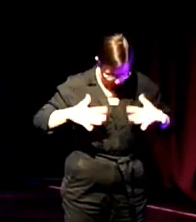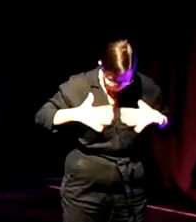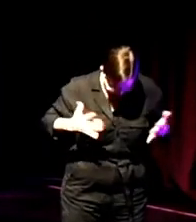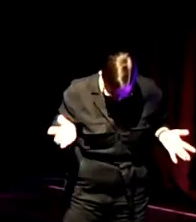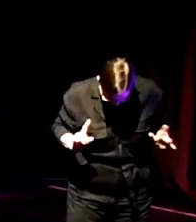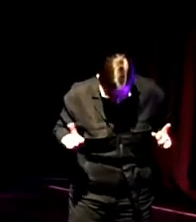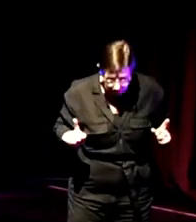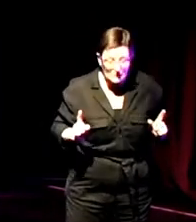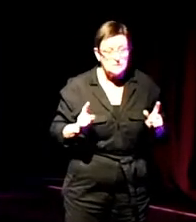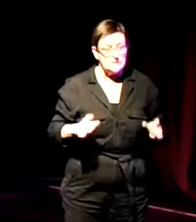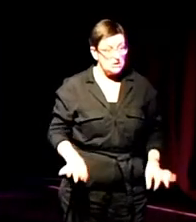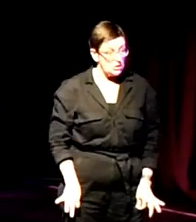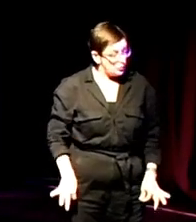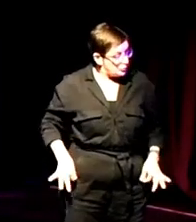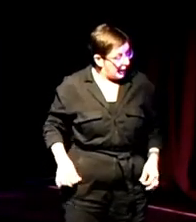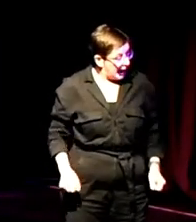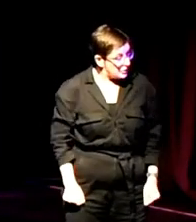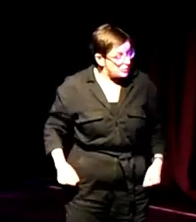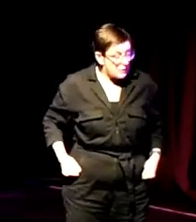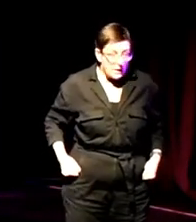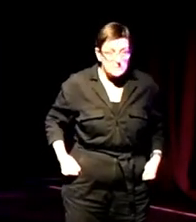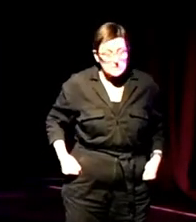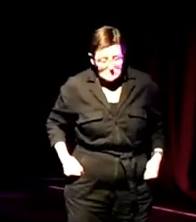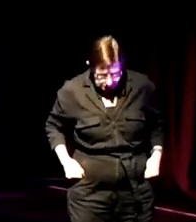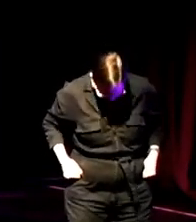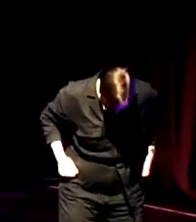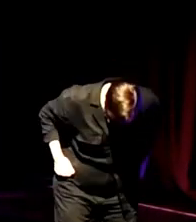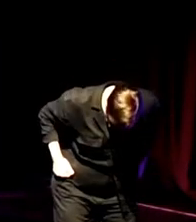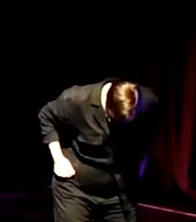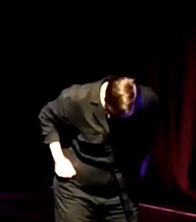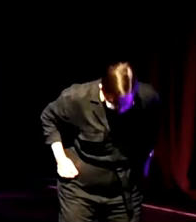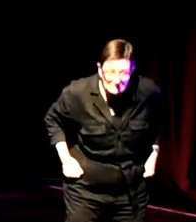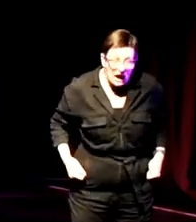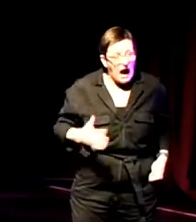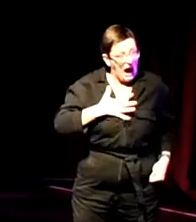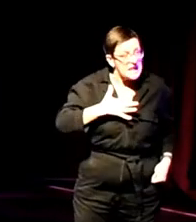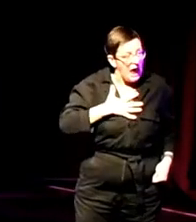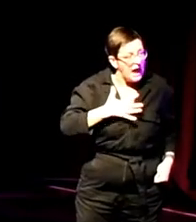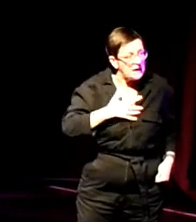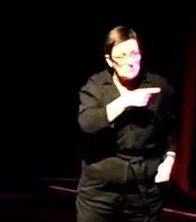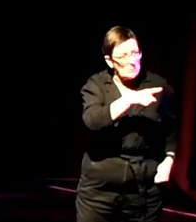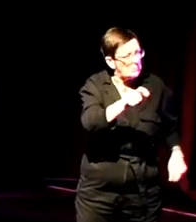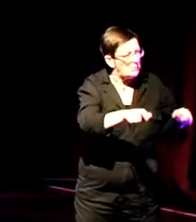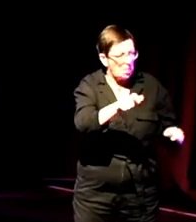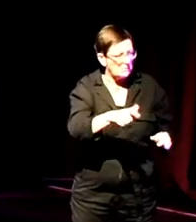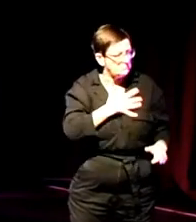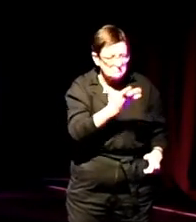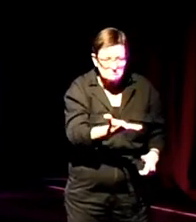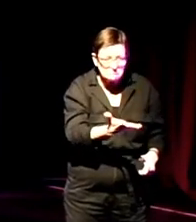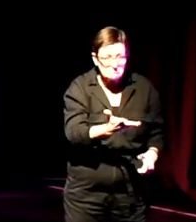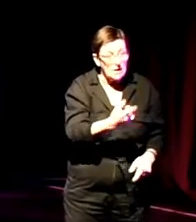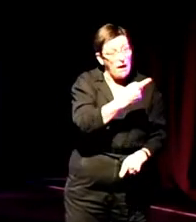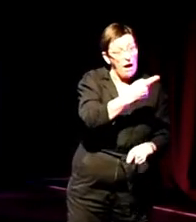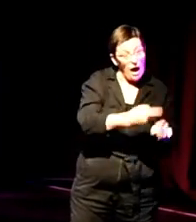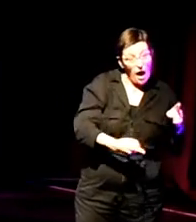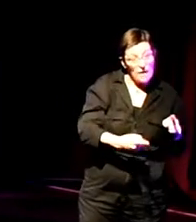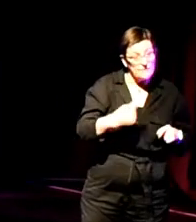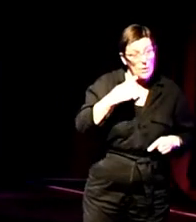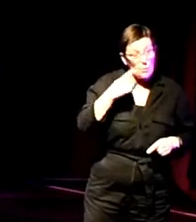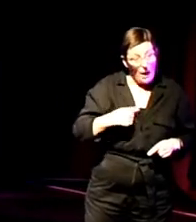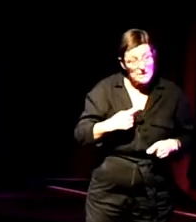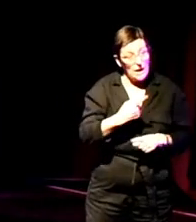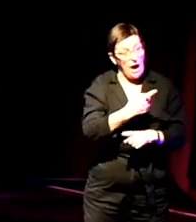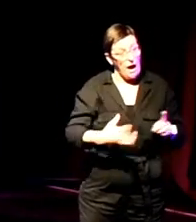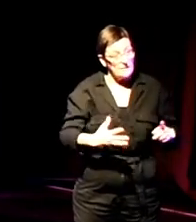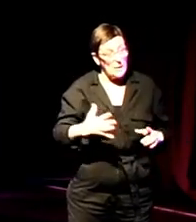Clothes-wise, I'm wearing some trousers. The jury is a bit out on them, but I like them. They are half white, half black, £1 leg